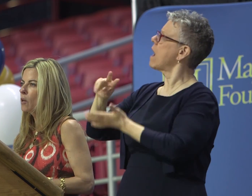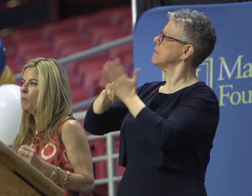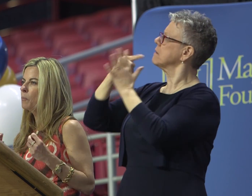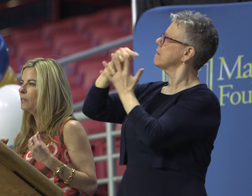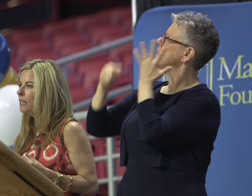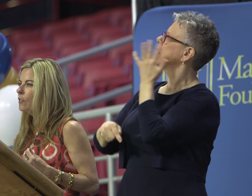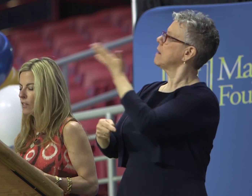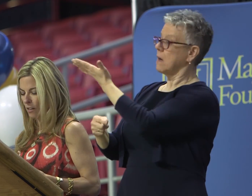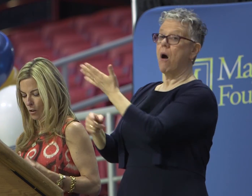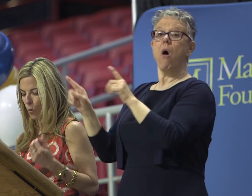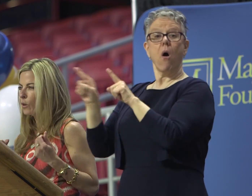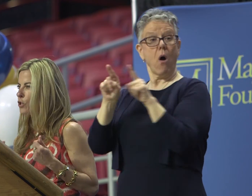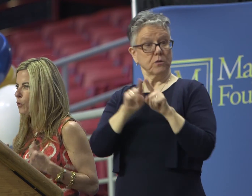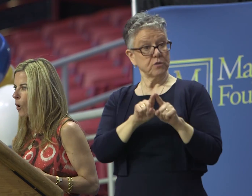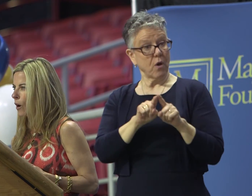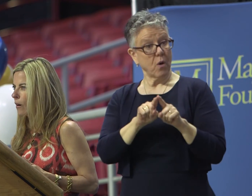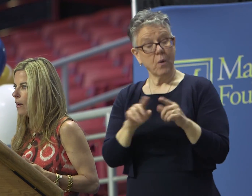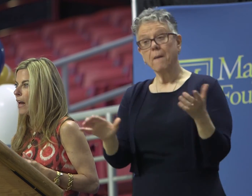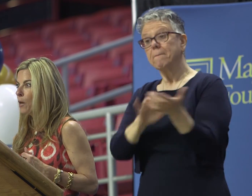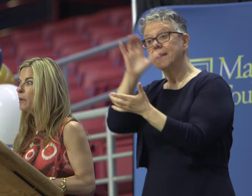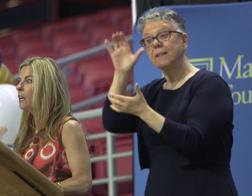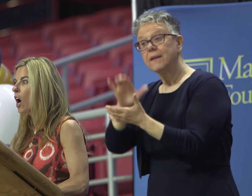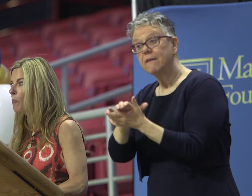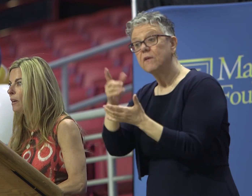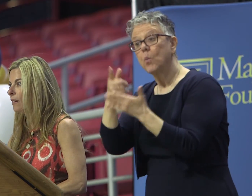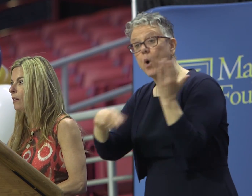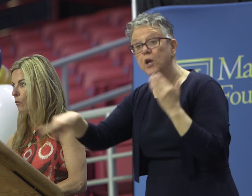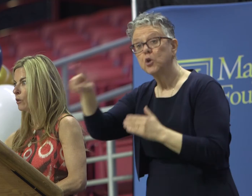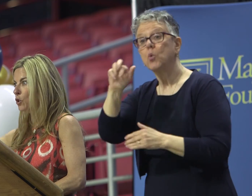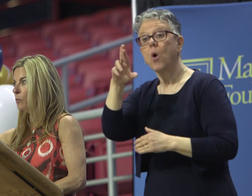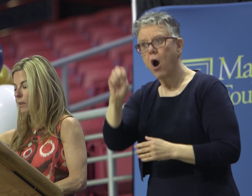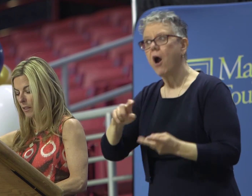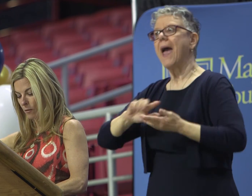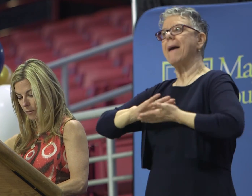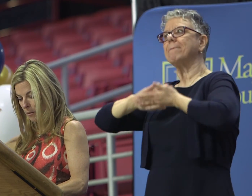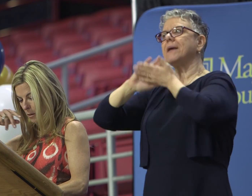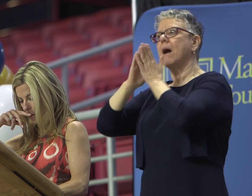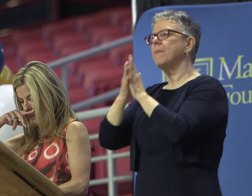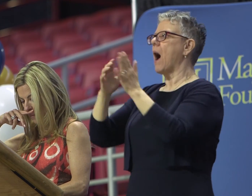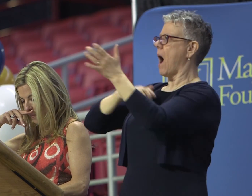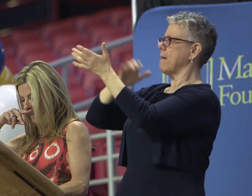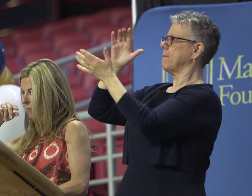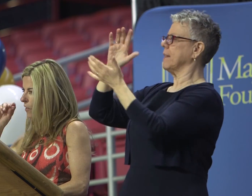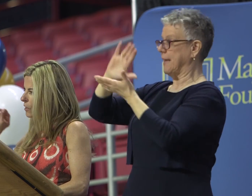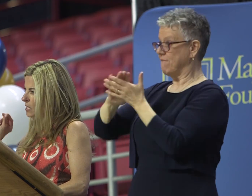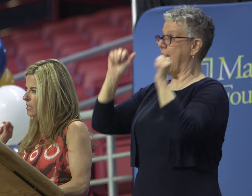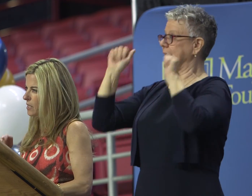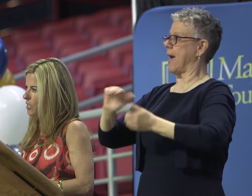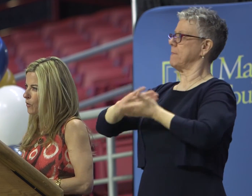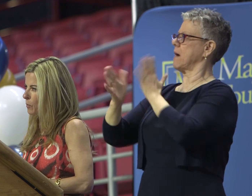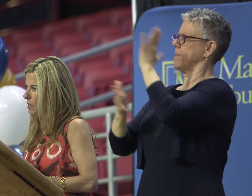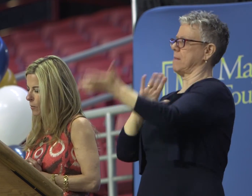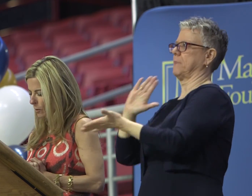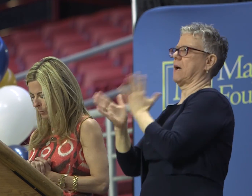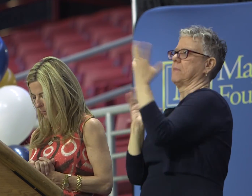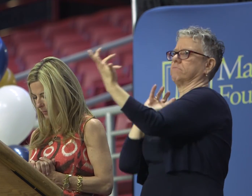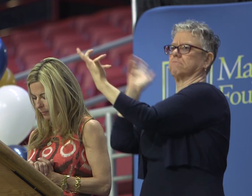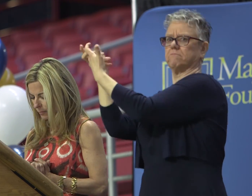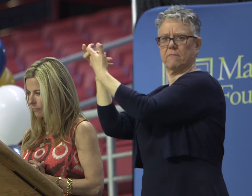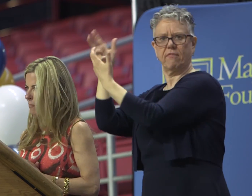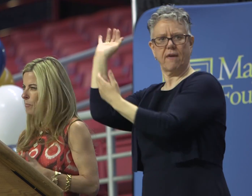from believing what you are and becoming what you believe. Very successful